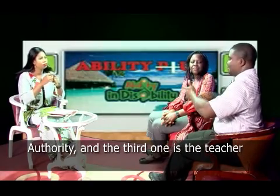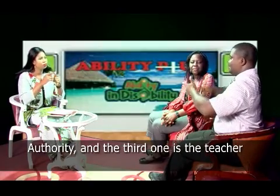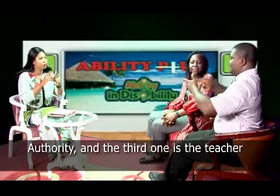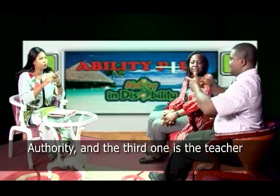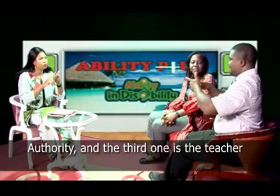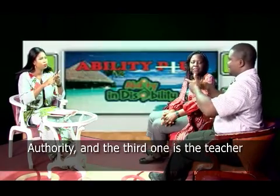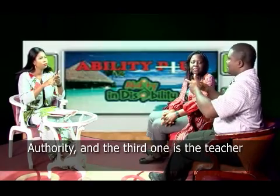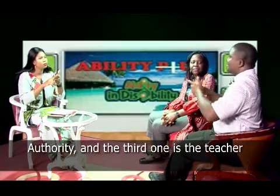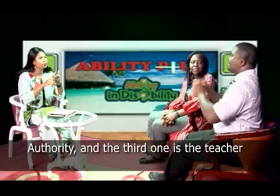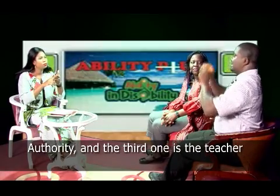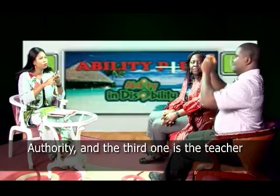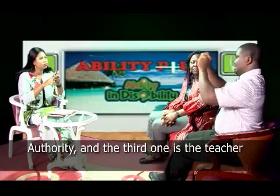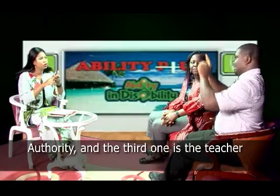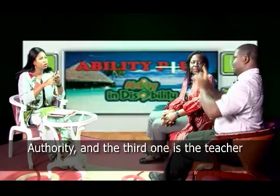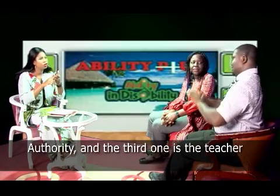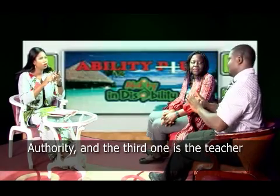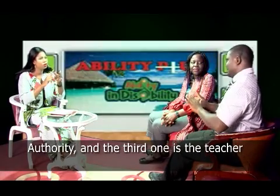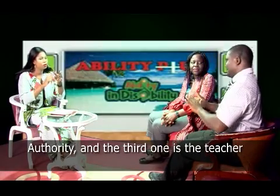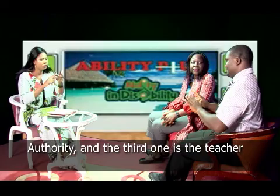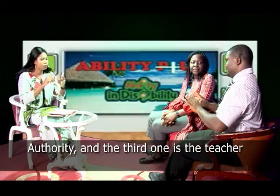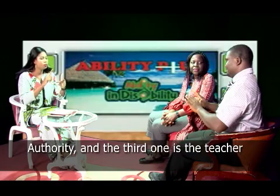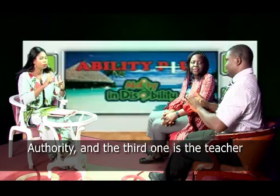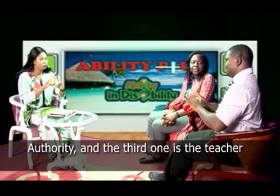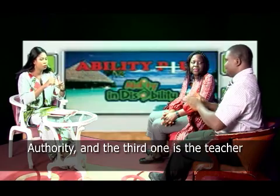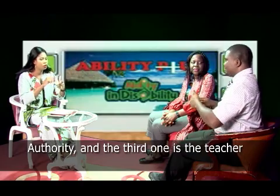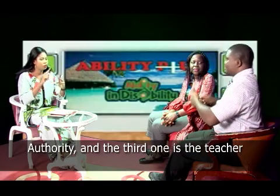authority, and the third one is the teacher.